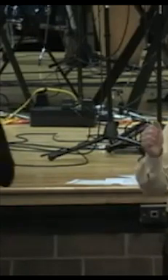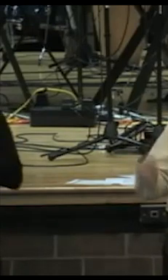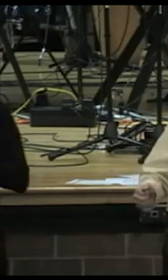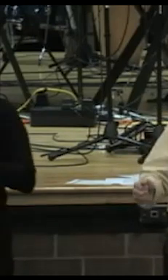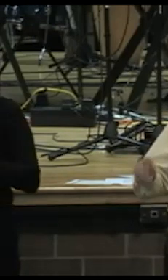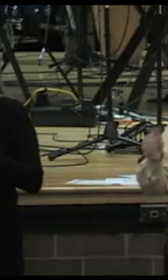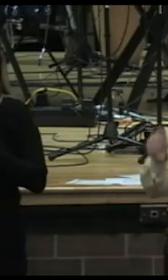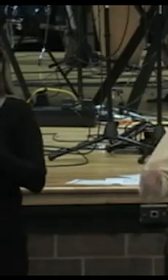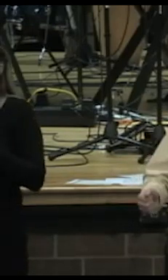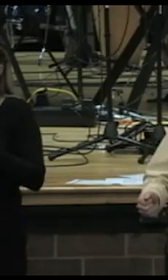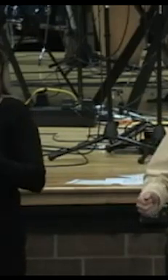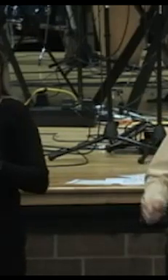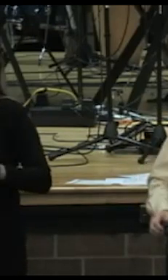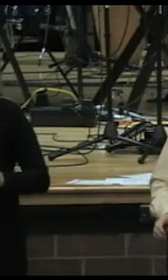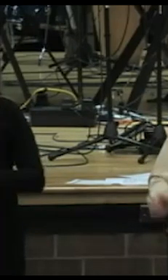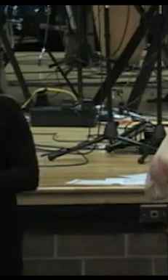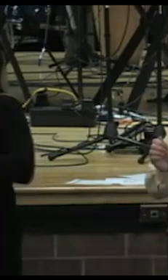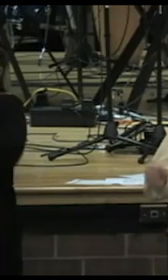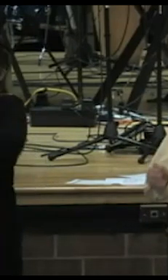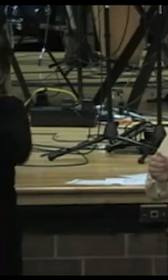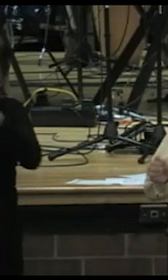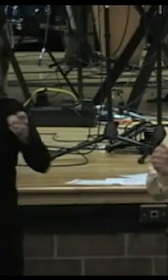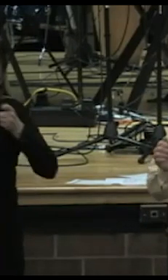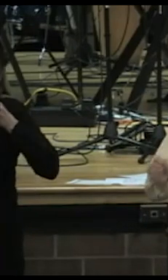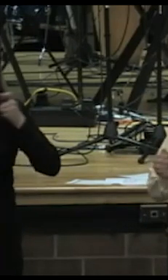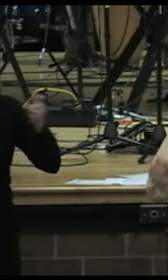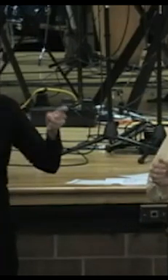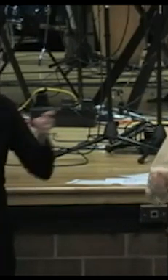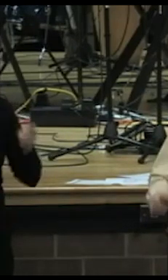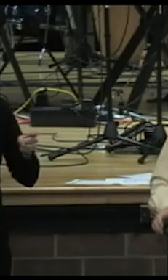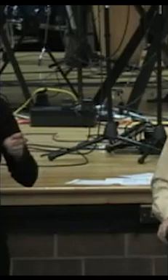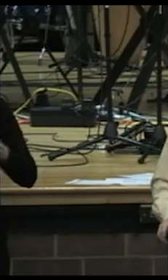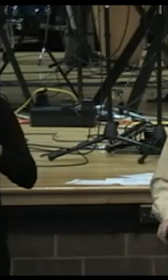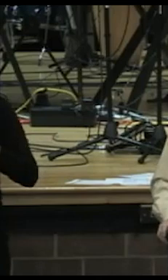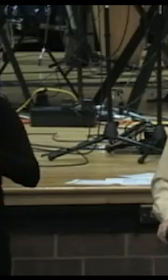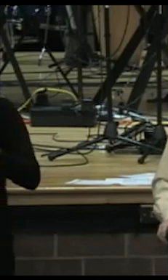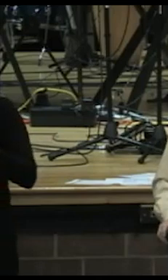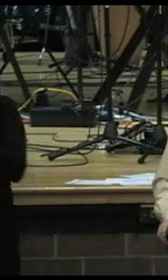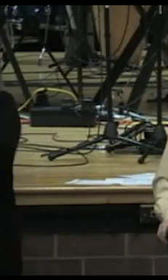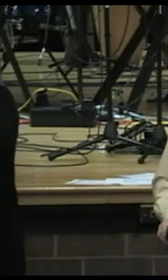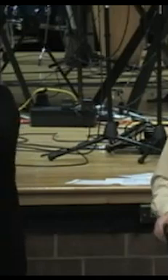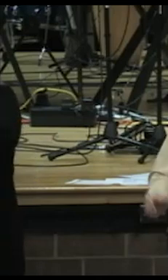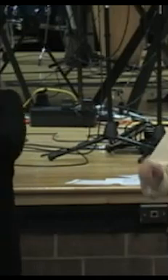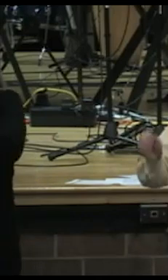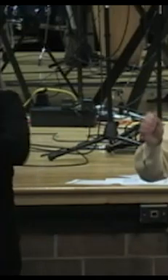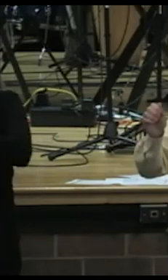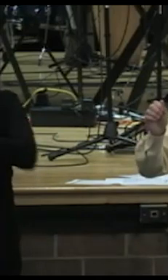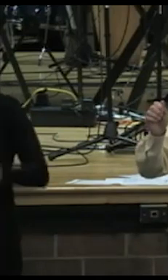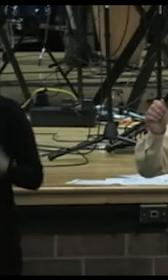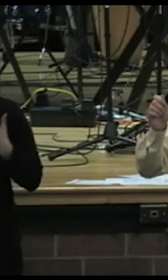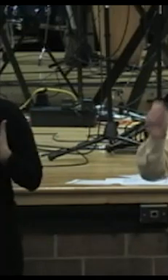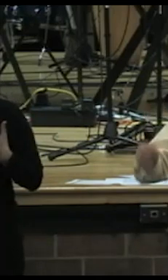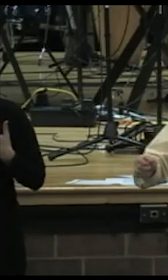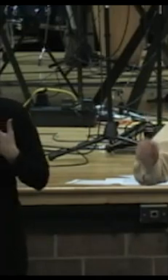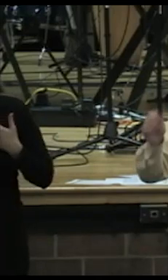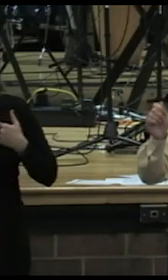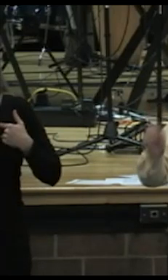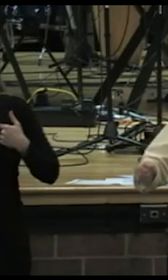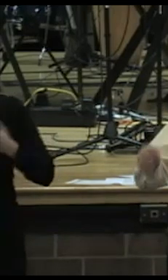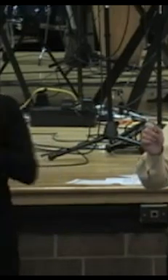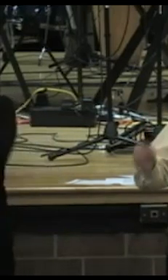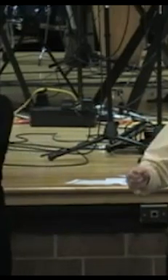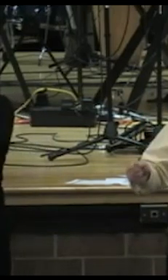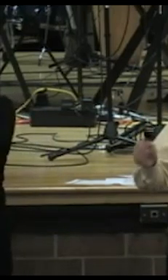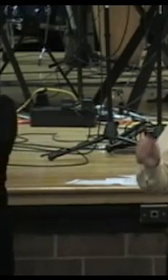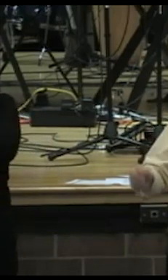crowned as Lord our God, that you'd be crowned as a holy king in our lives. Lord, we pray that you would be honored with